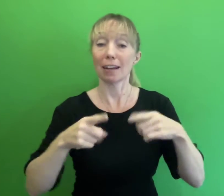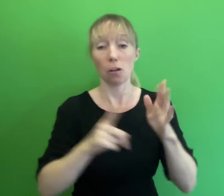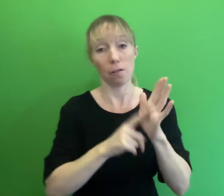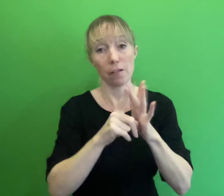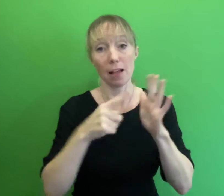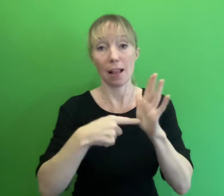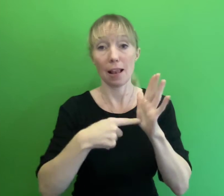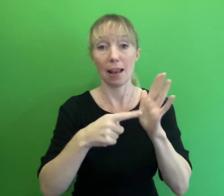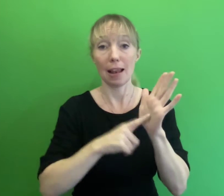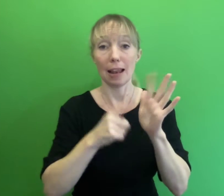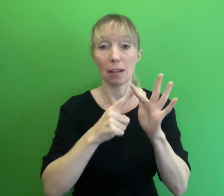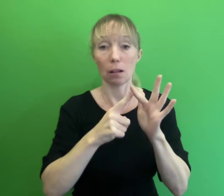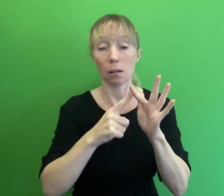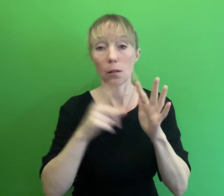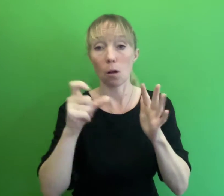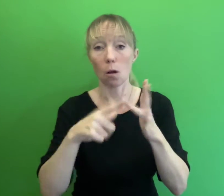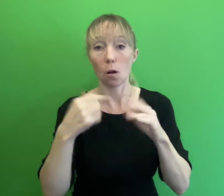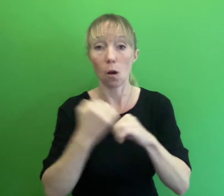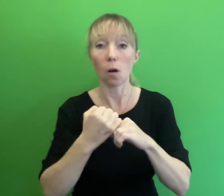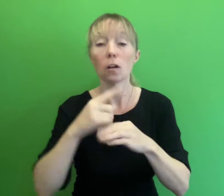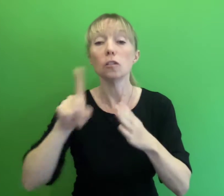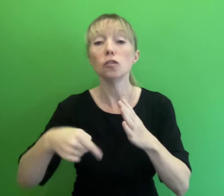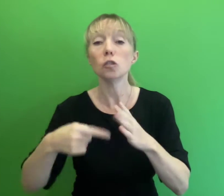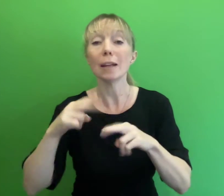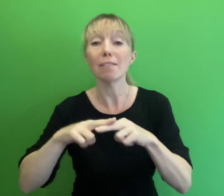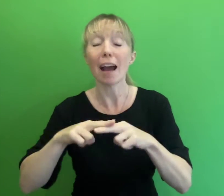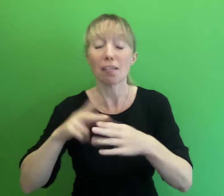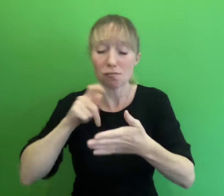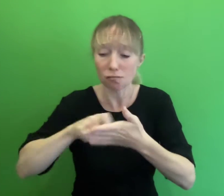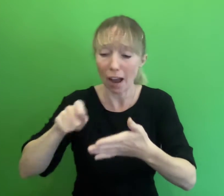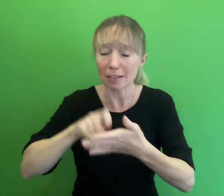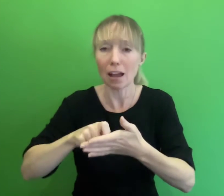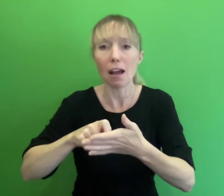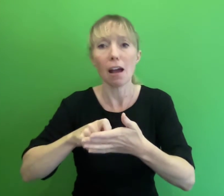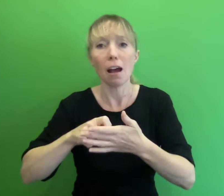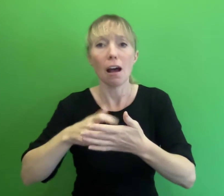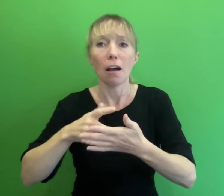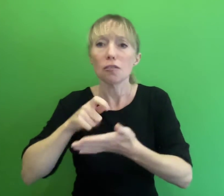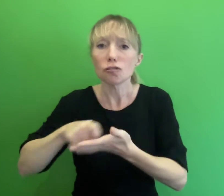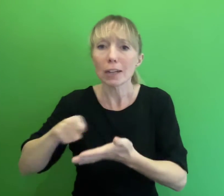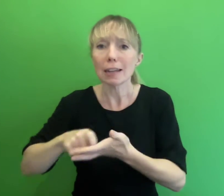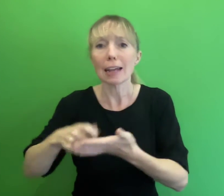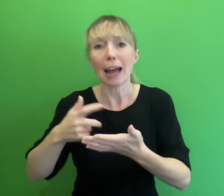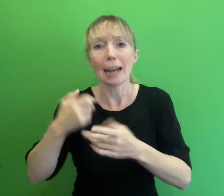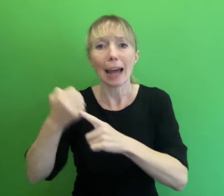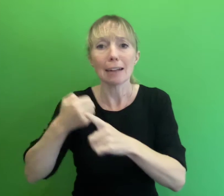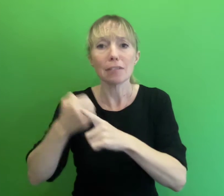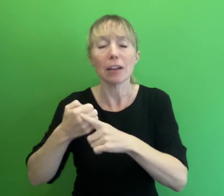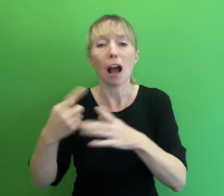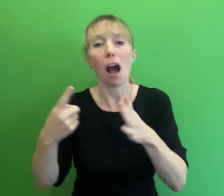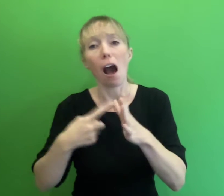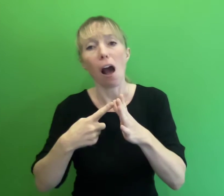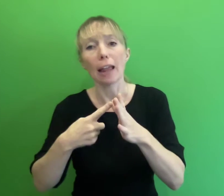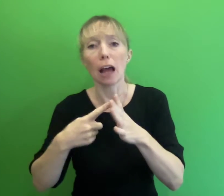Julie Farrell, a writer, critic and activist, and Alia Gulamani, Junior Commissioning Editor,